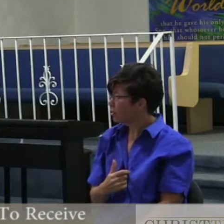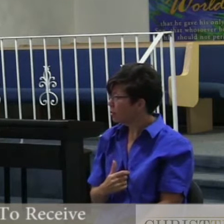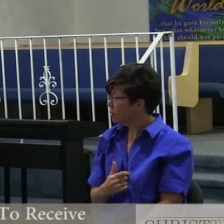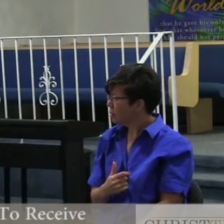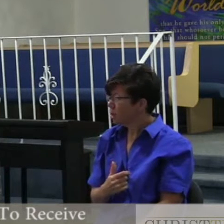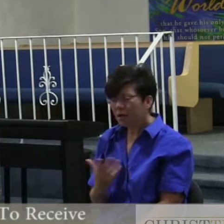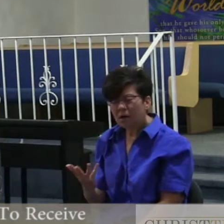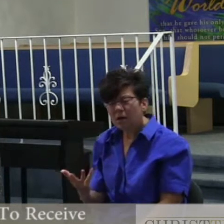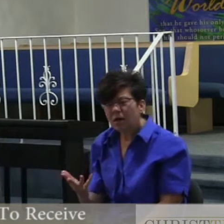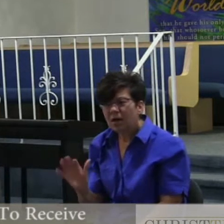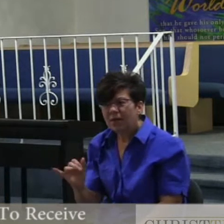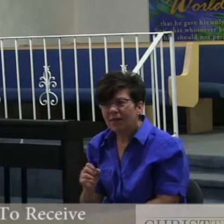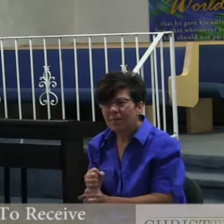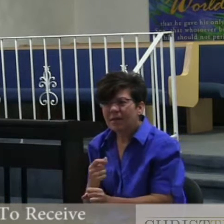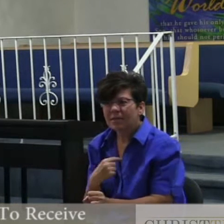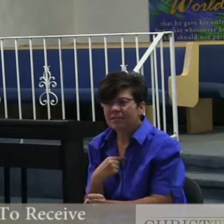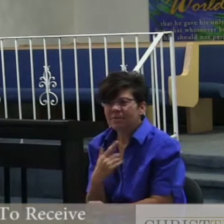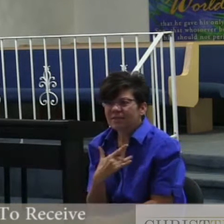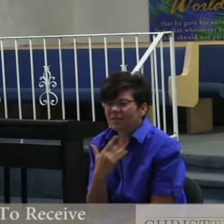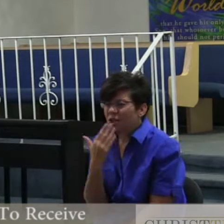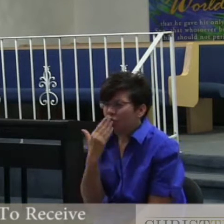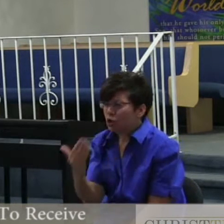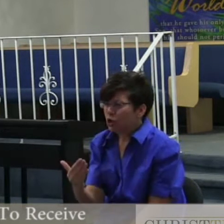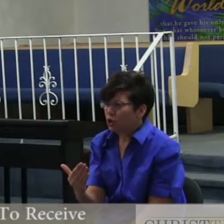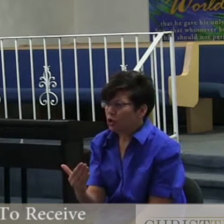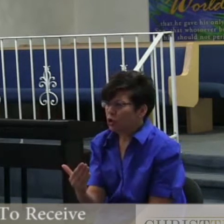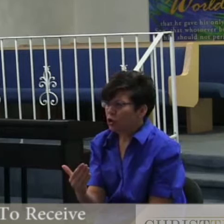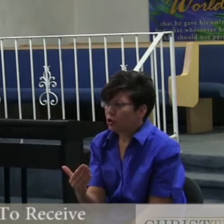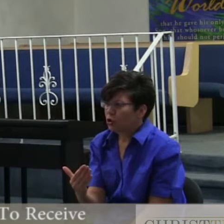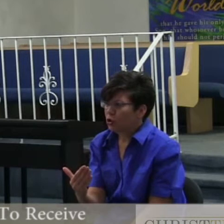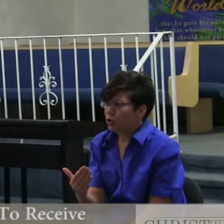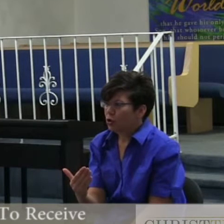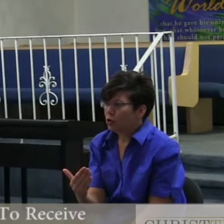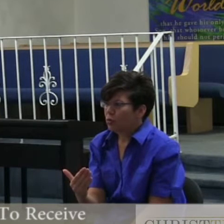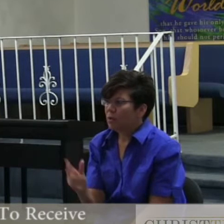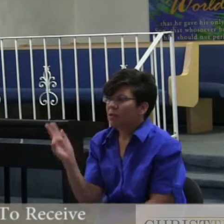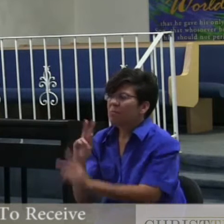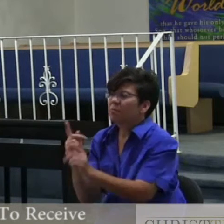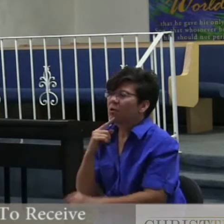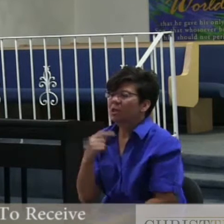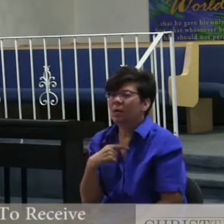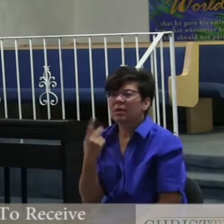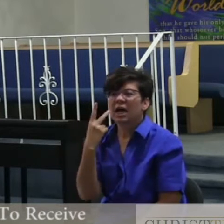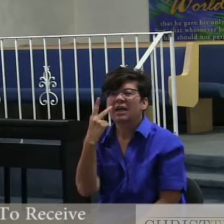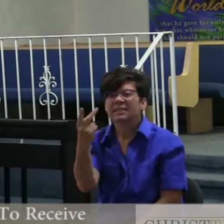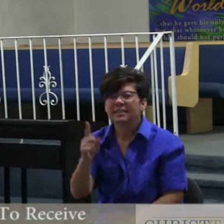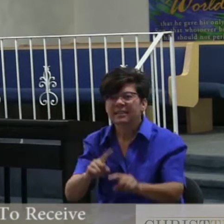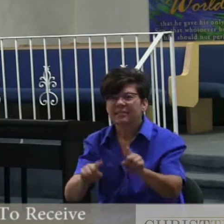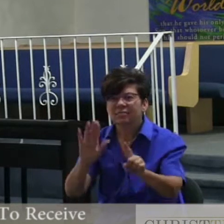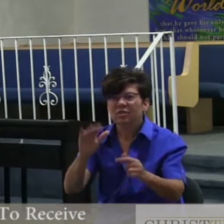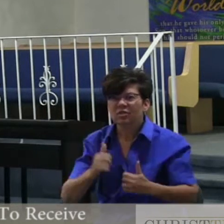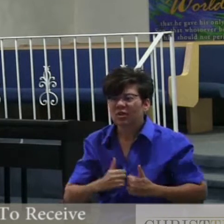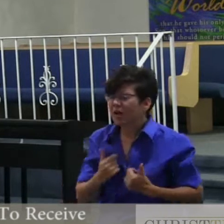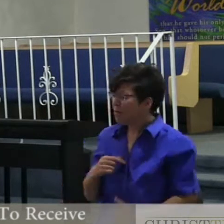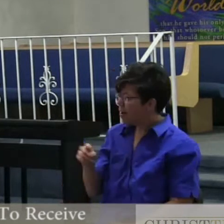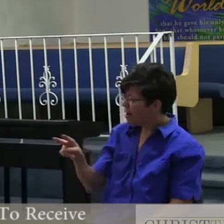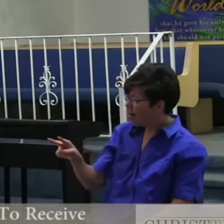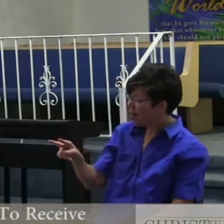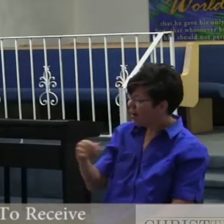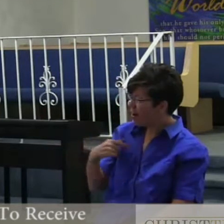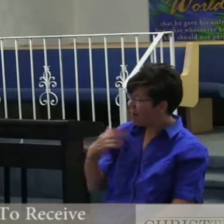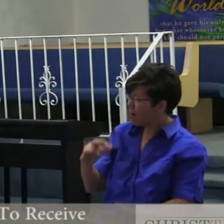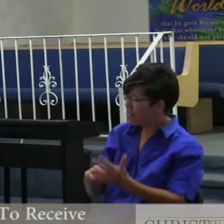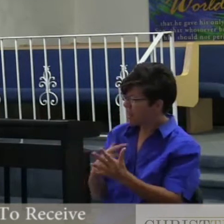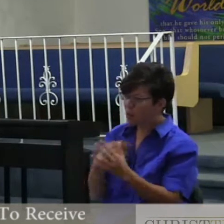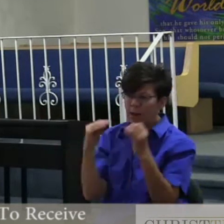You know what? That makes me feel good. When people told me, I see the difference in your life. That makes me want to